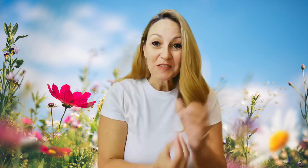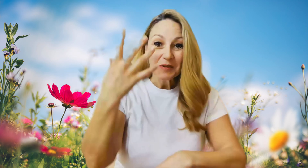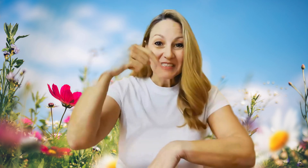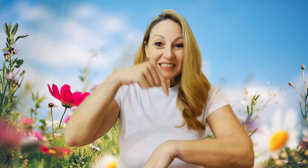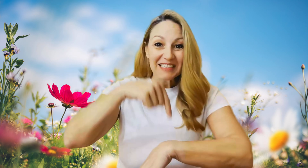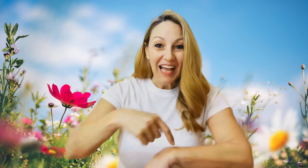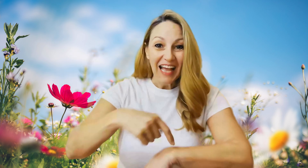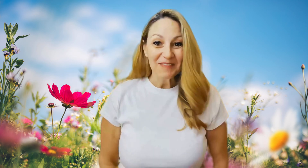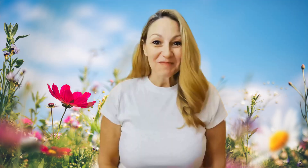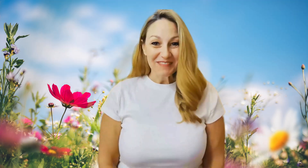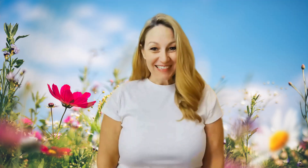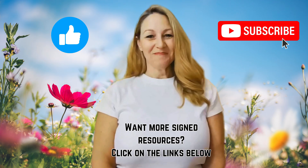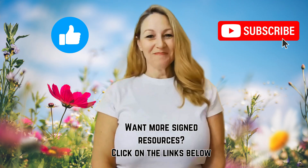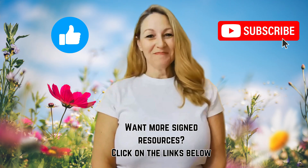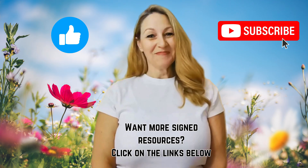spring.